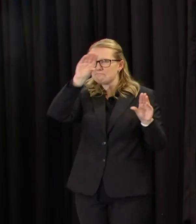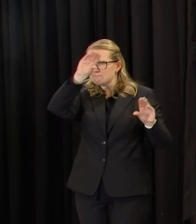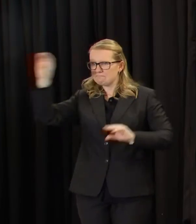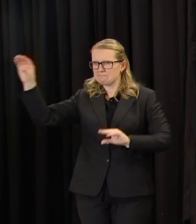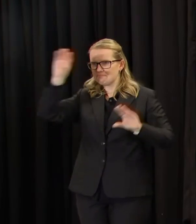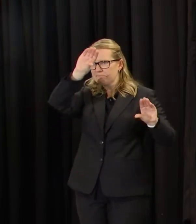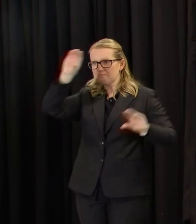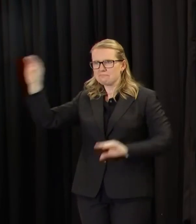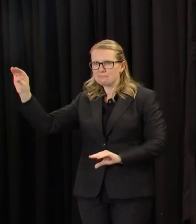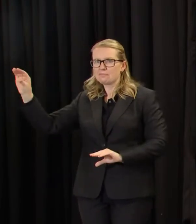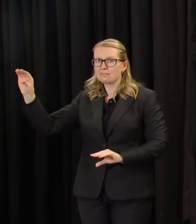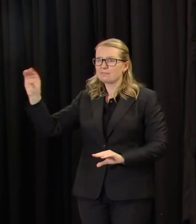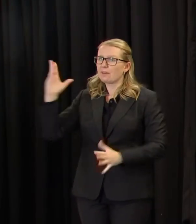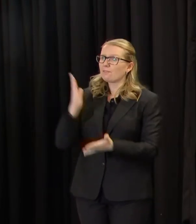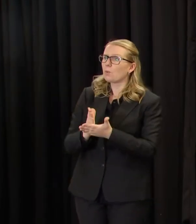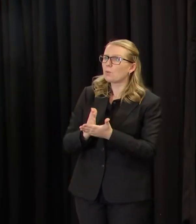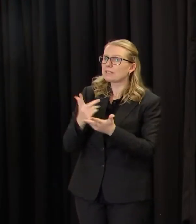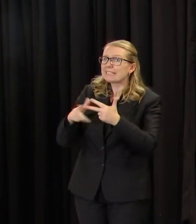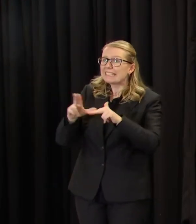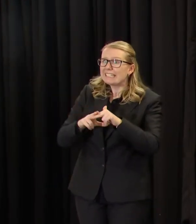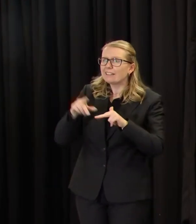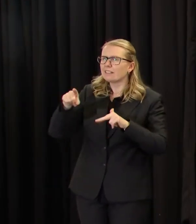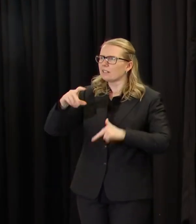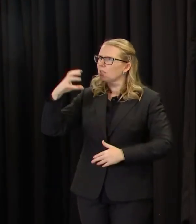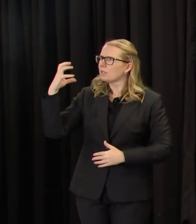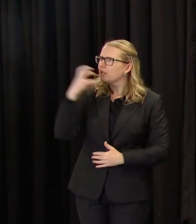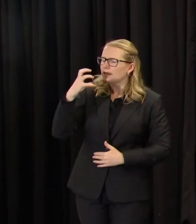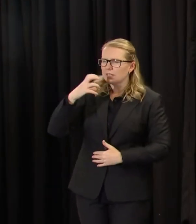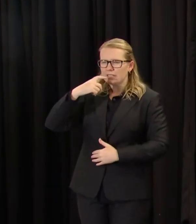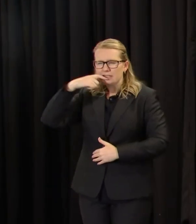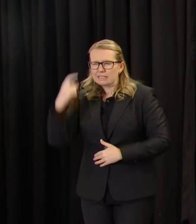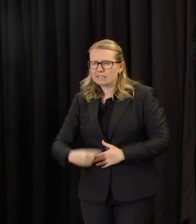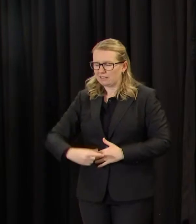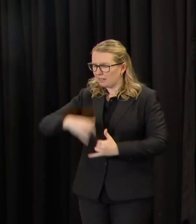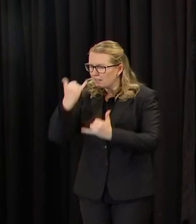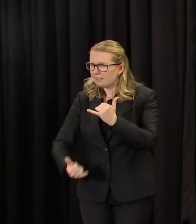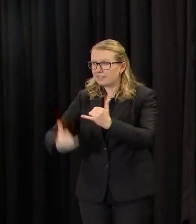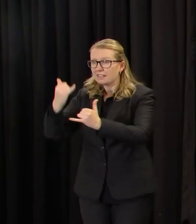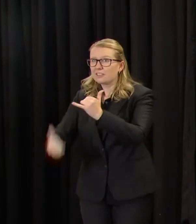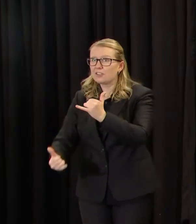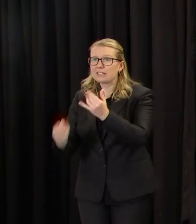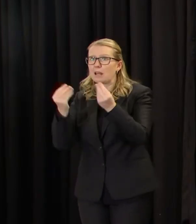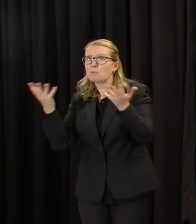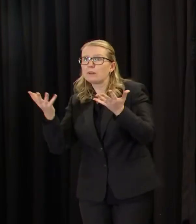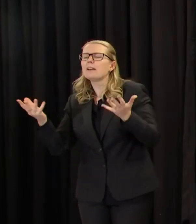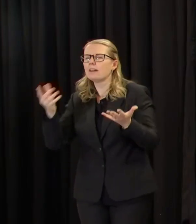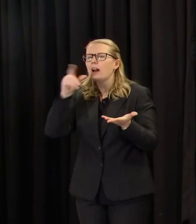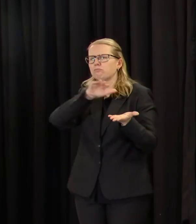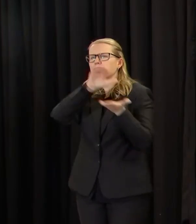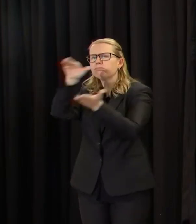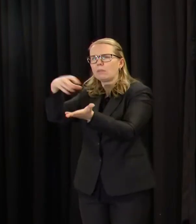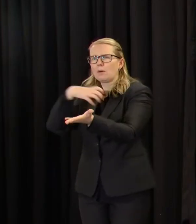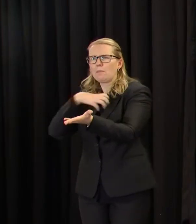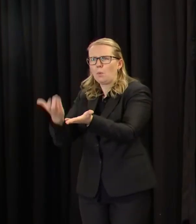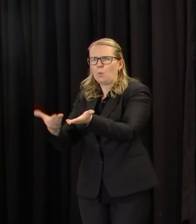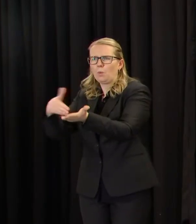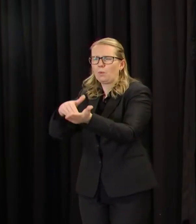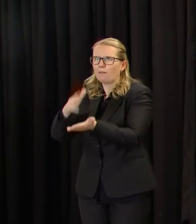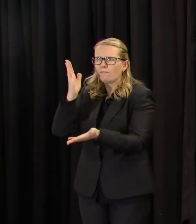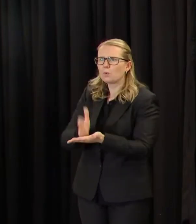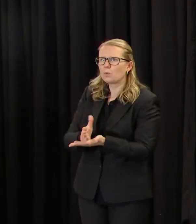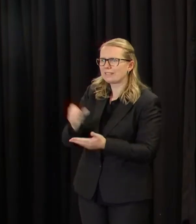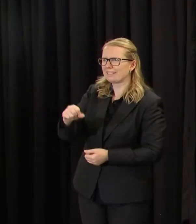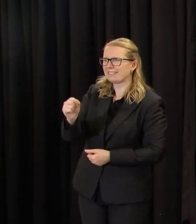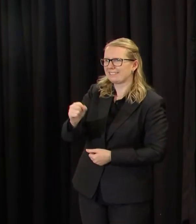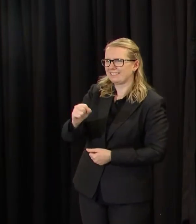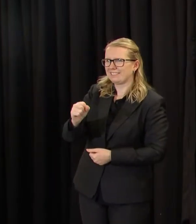we'd always stick to that principle of greatest need. You know, people should be supported commensurate with their needs. But you know, they've got a good head